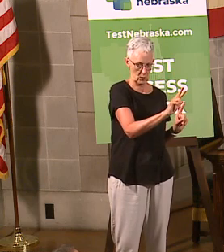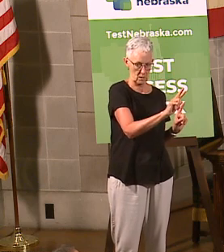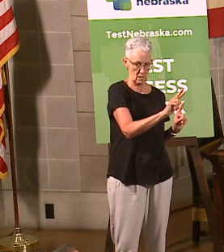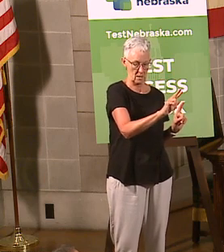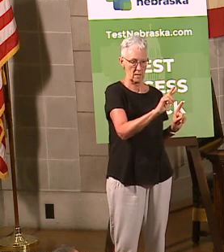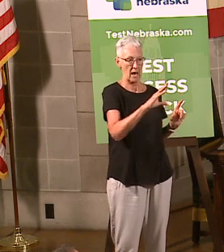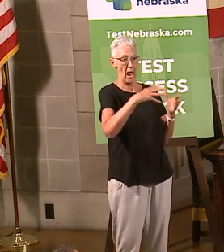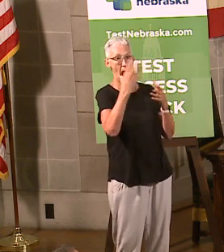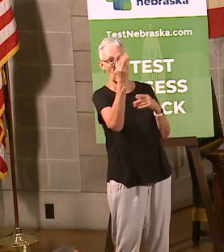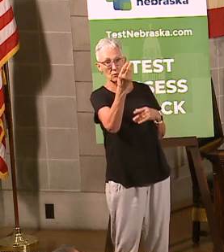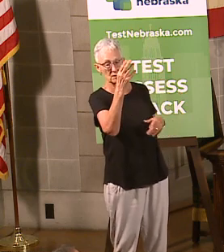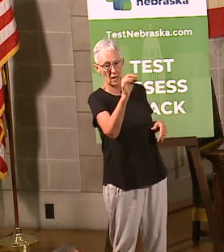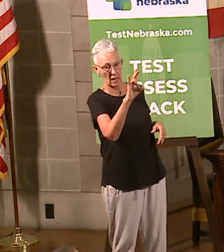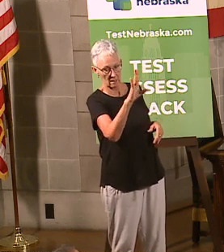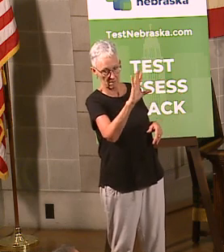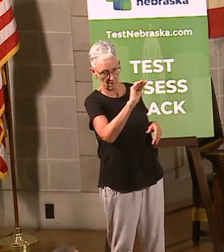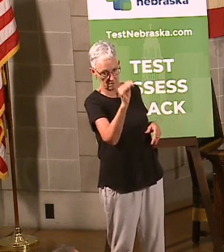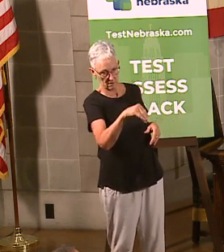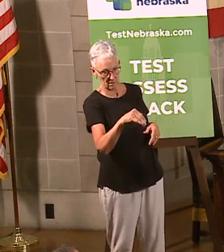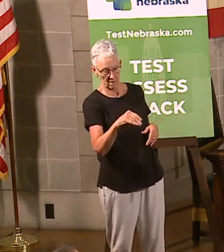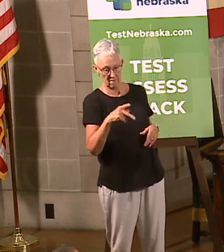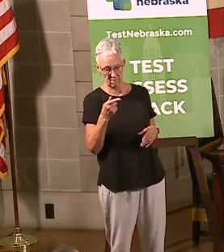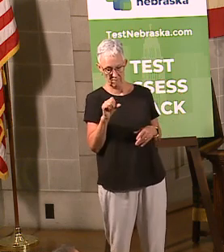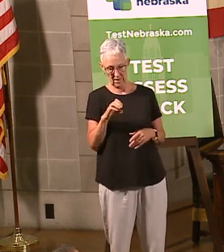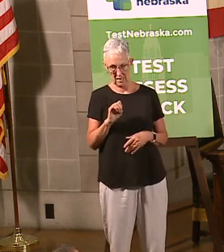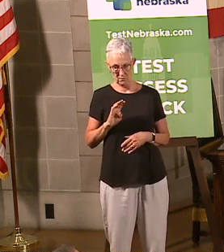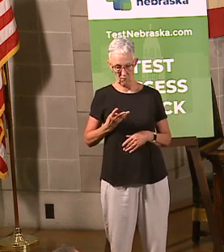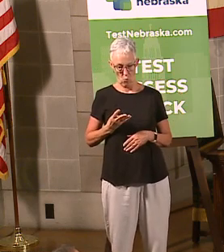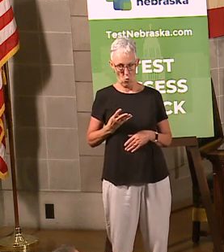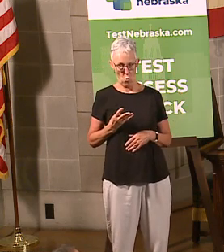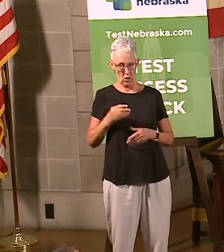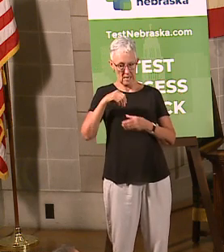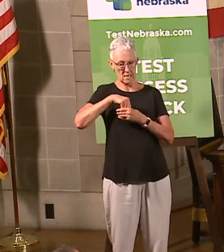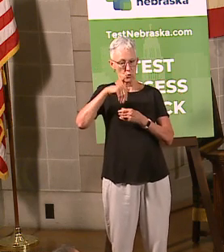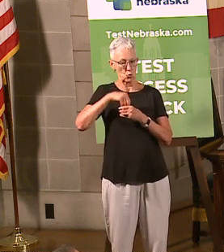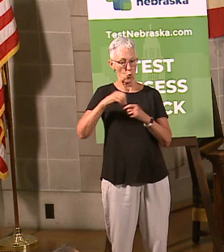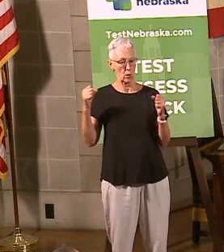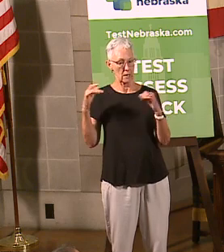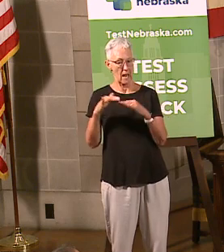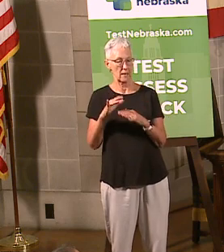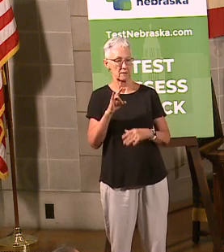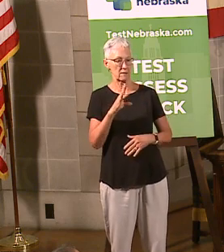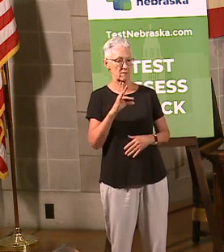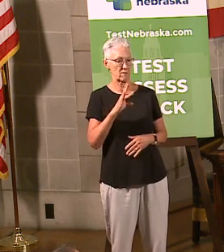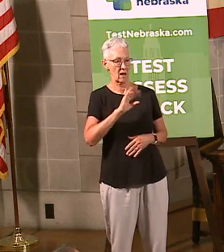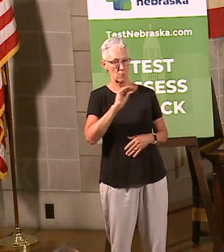in phase 3. In phase 4, indoor gatherings will go to 75%, outdoor gatherings will go to 100%.